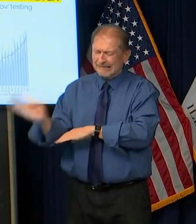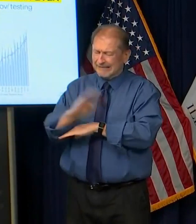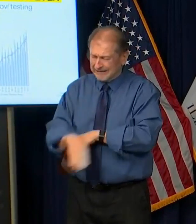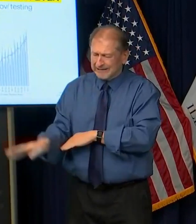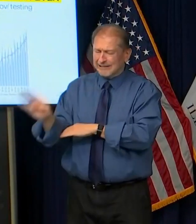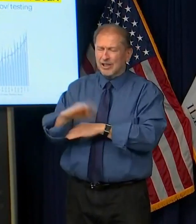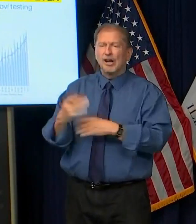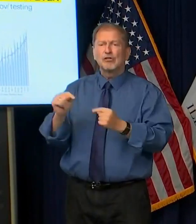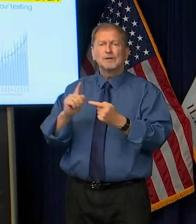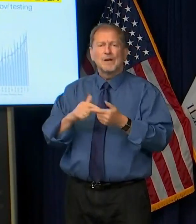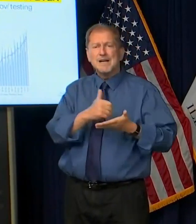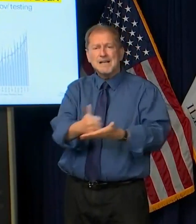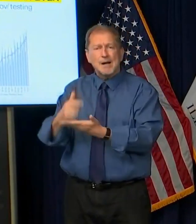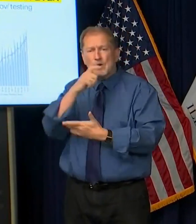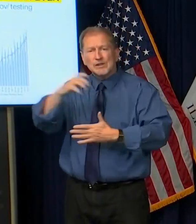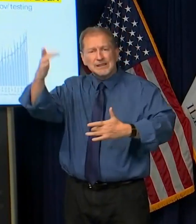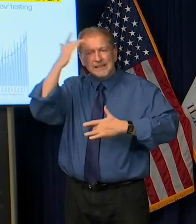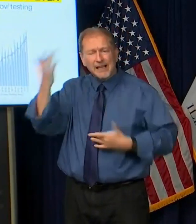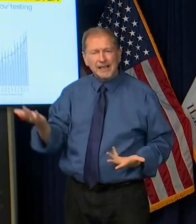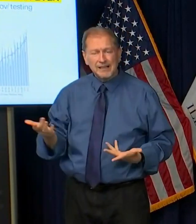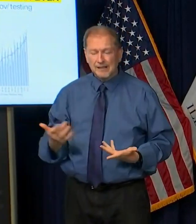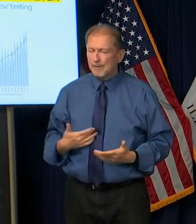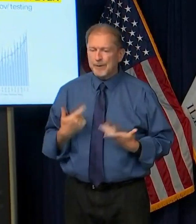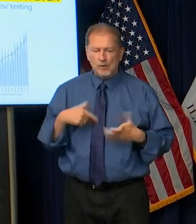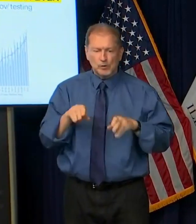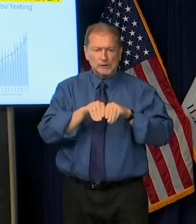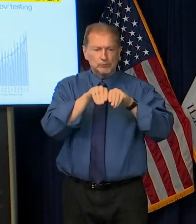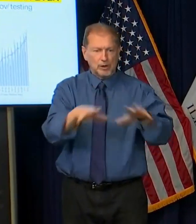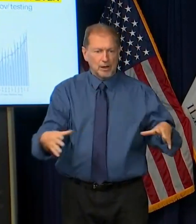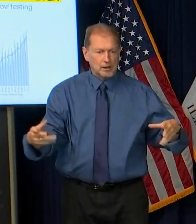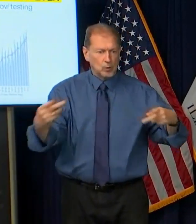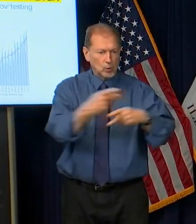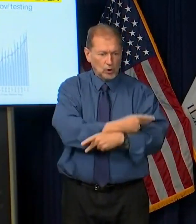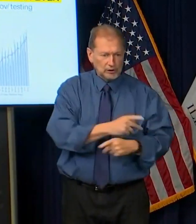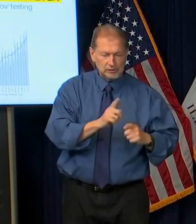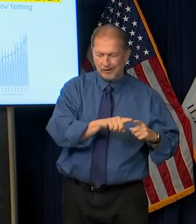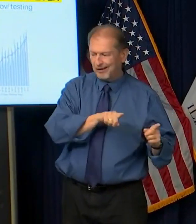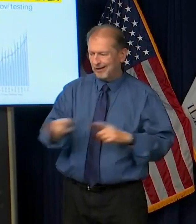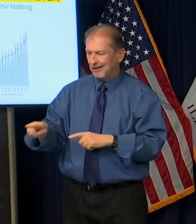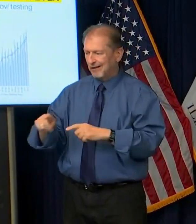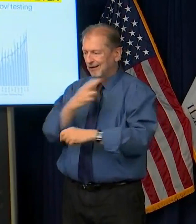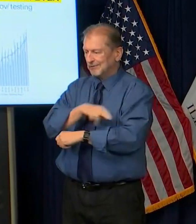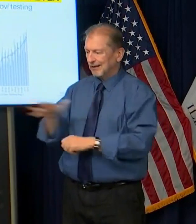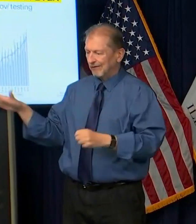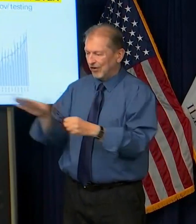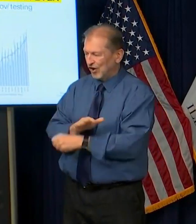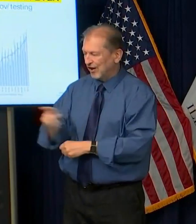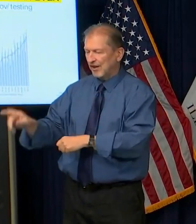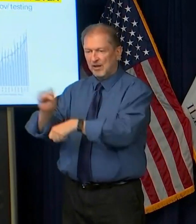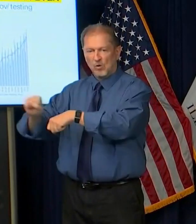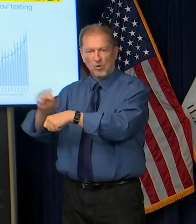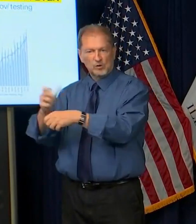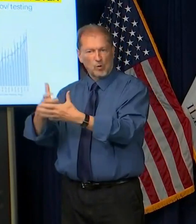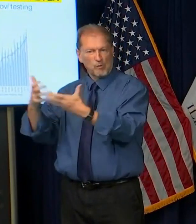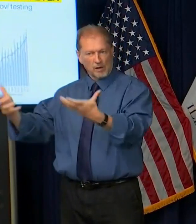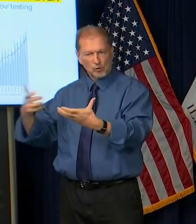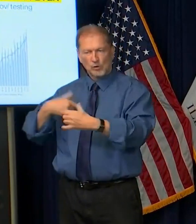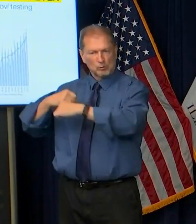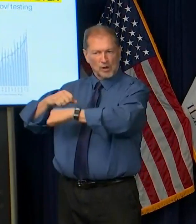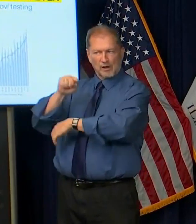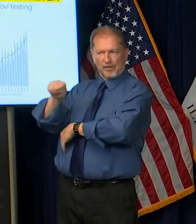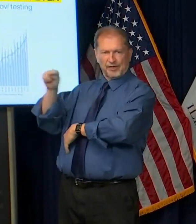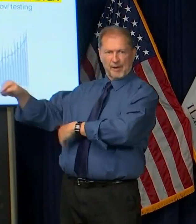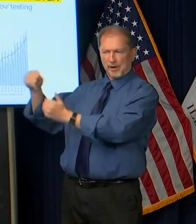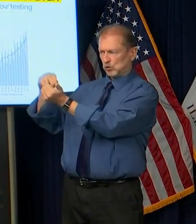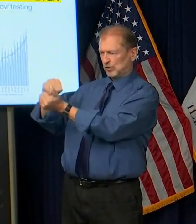spread of COVID helps keep our healthcare workers healthy. And in the midst of this COVID storm, protecting nurses